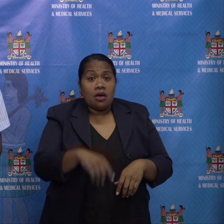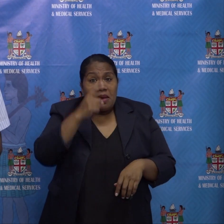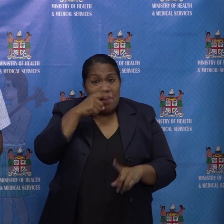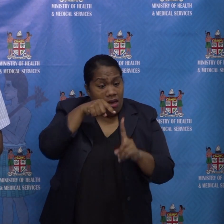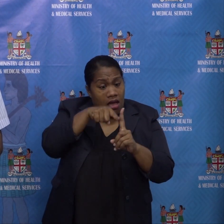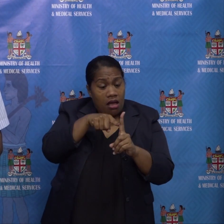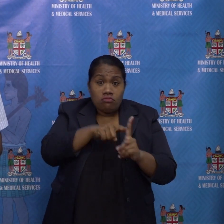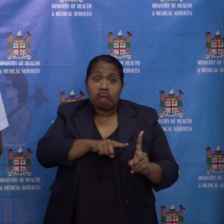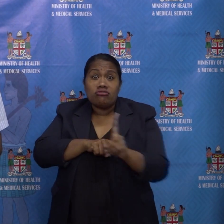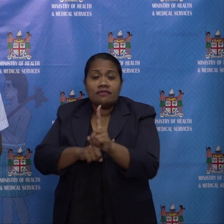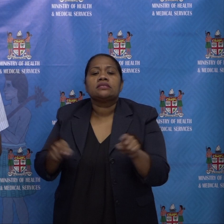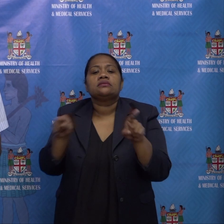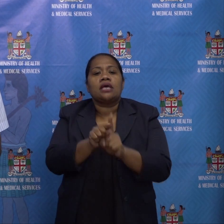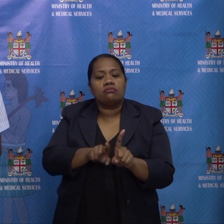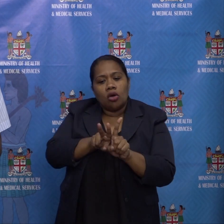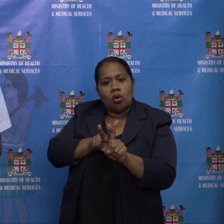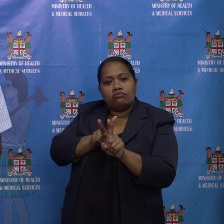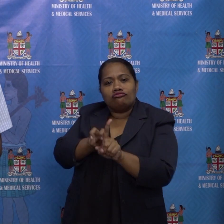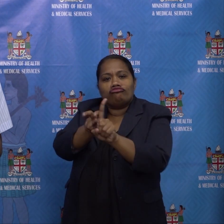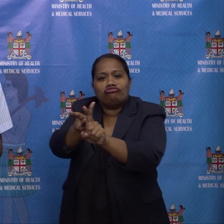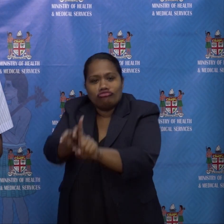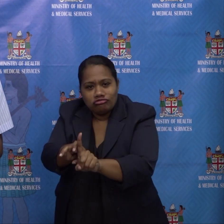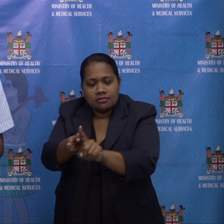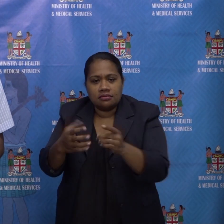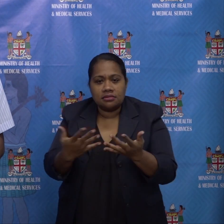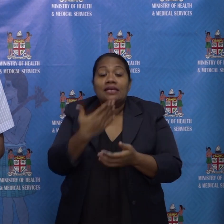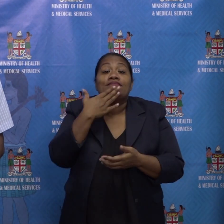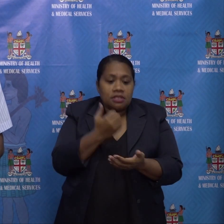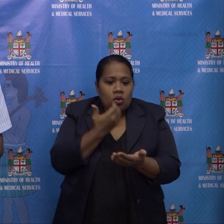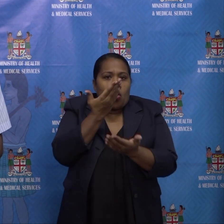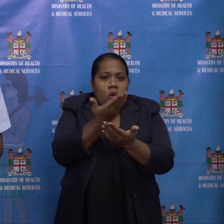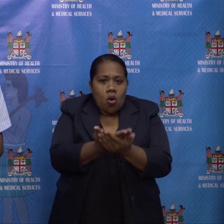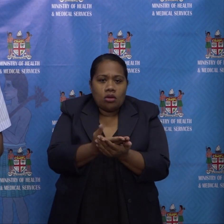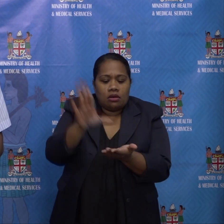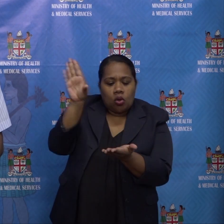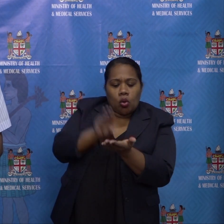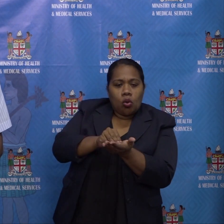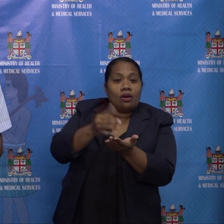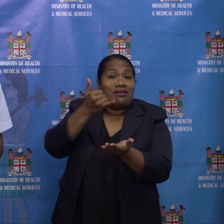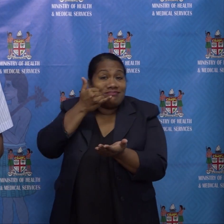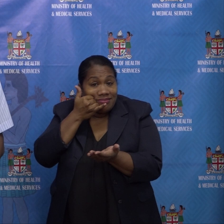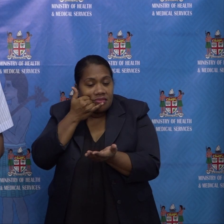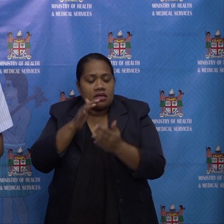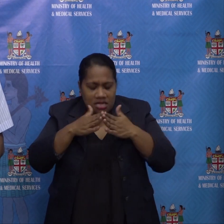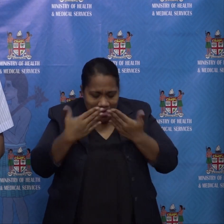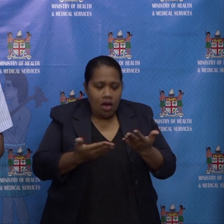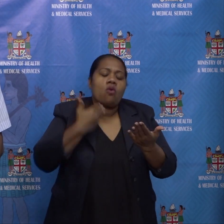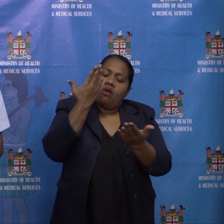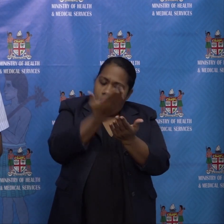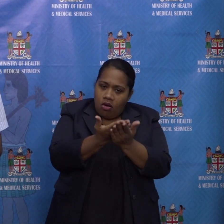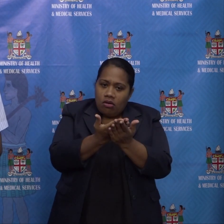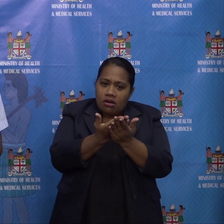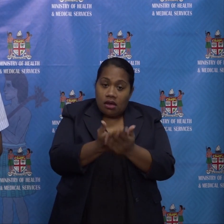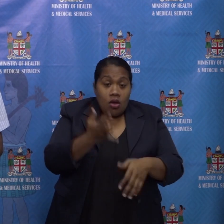move. Download the Care Fiji app now and activate it. Get vaccinated